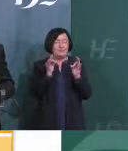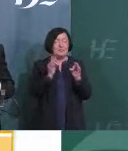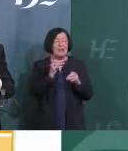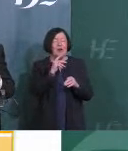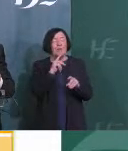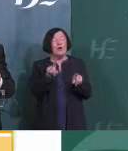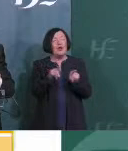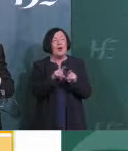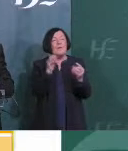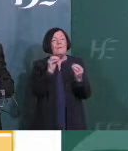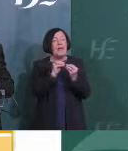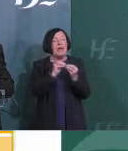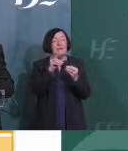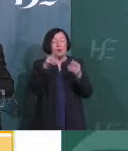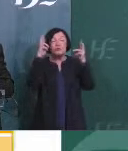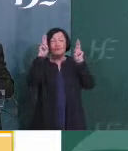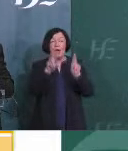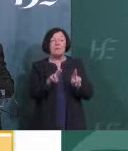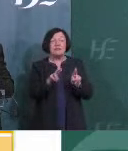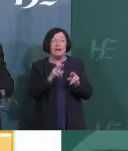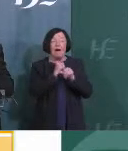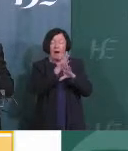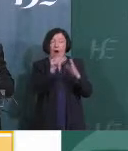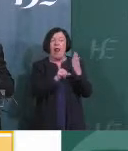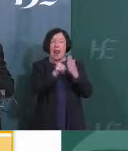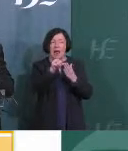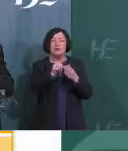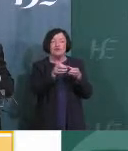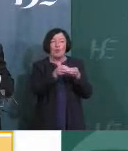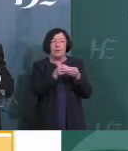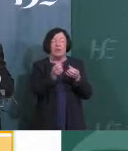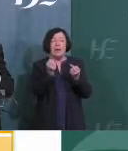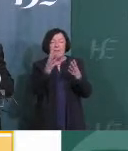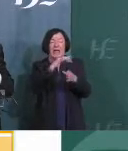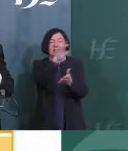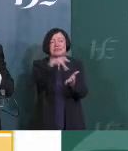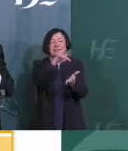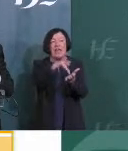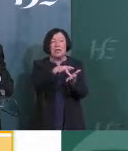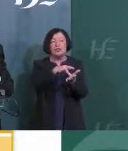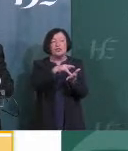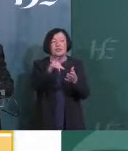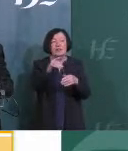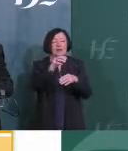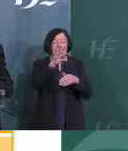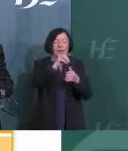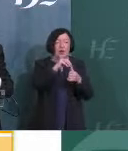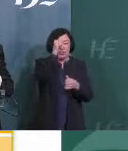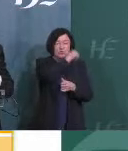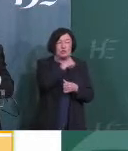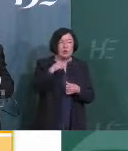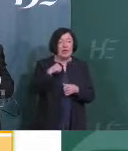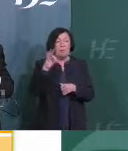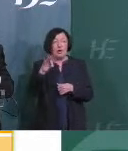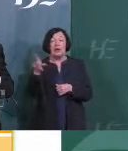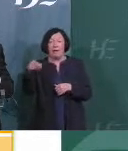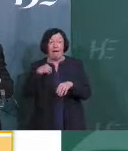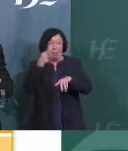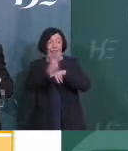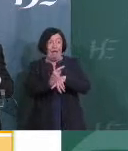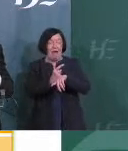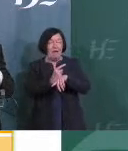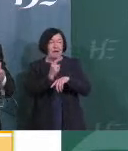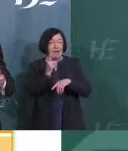But also say there was representation across all age groups. Many centres, particularly on Sunday and Monday, I attended some of them,